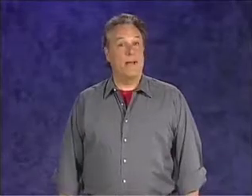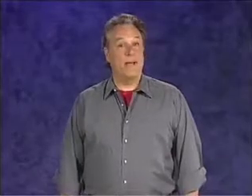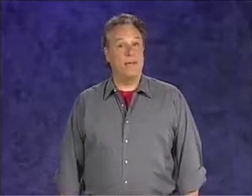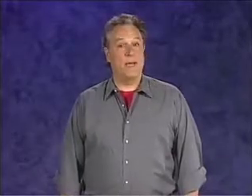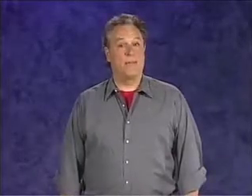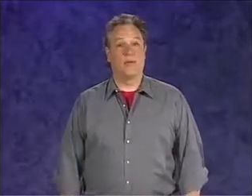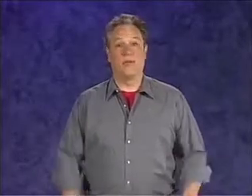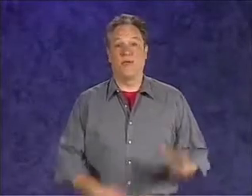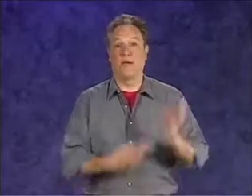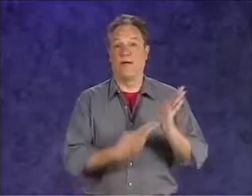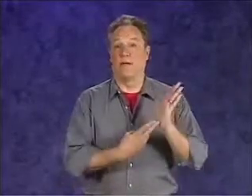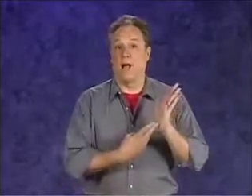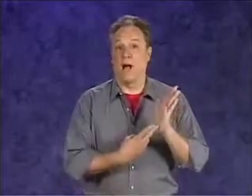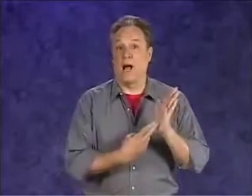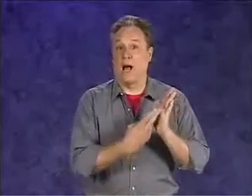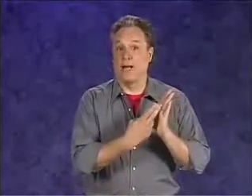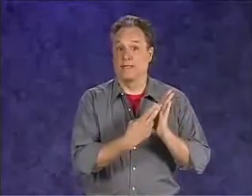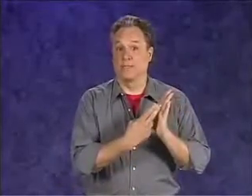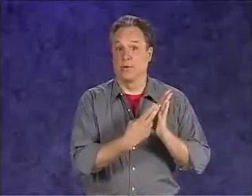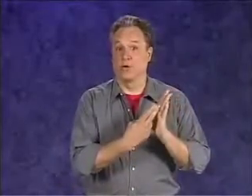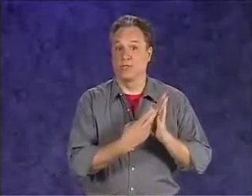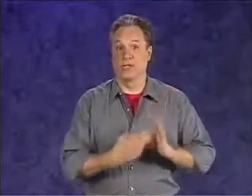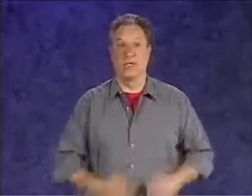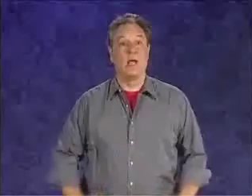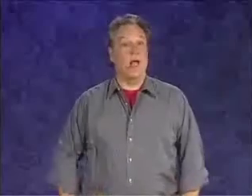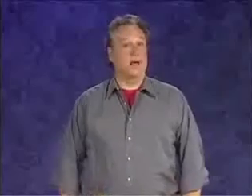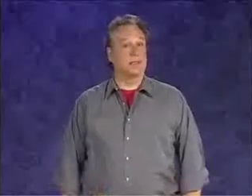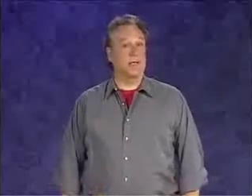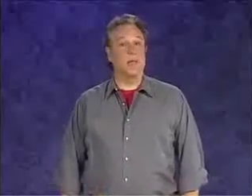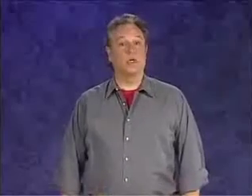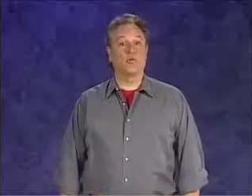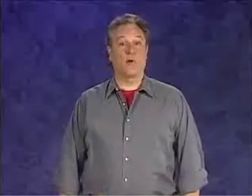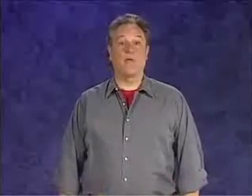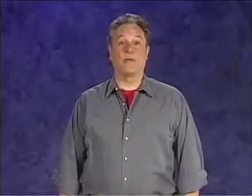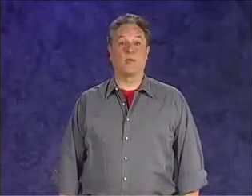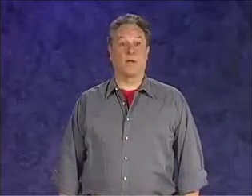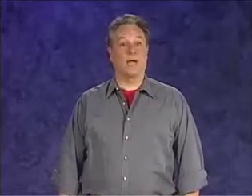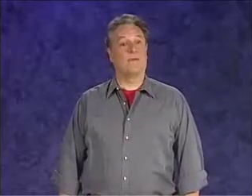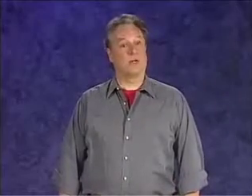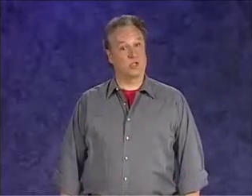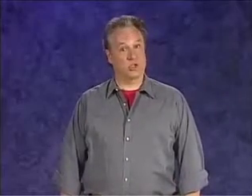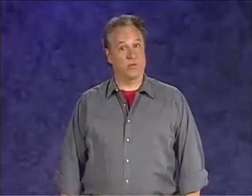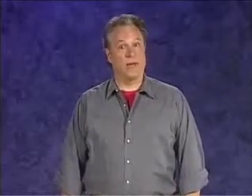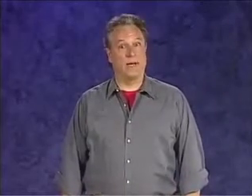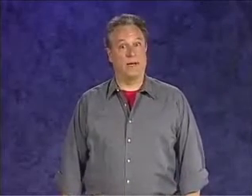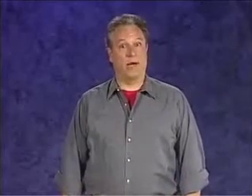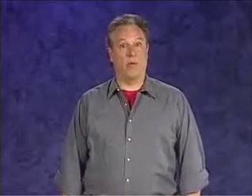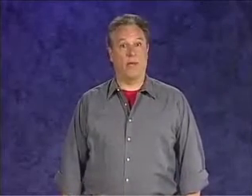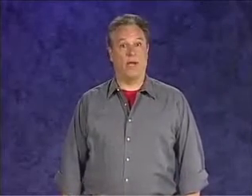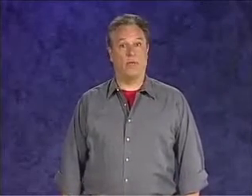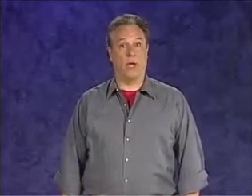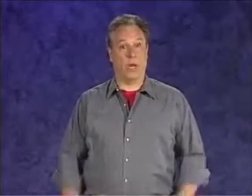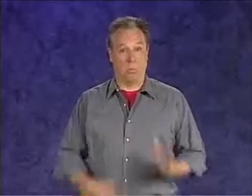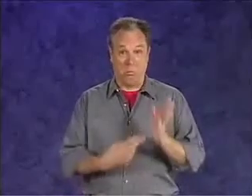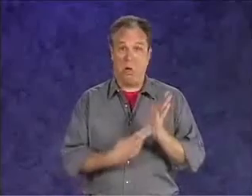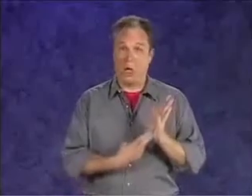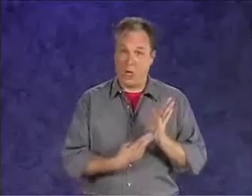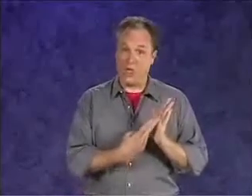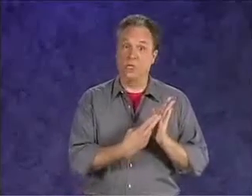Many people think of an honest person as someone traveling through life on a straight and narrow pathway.